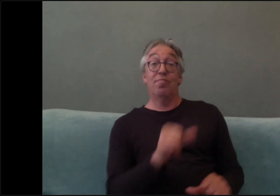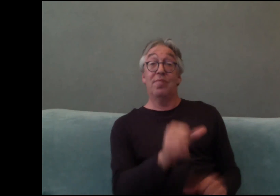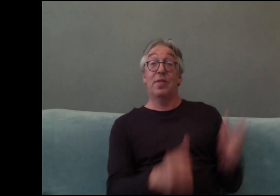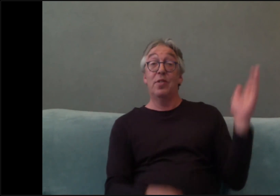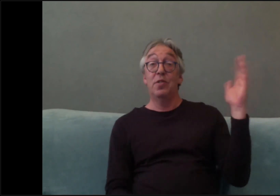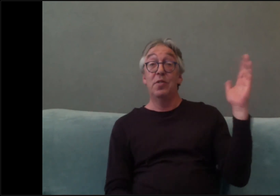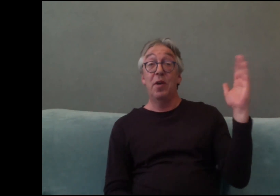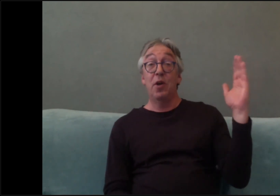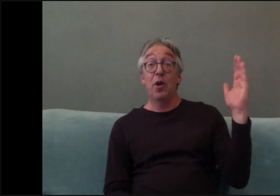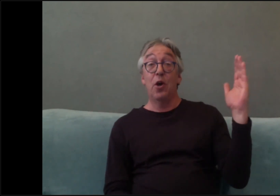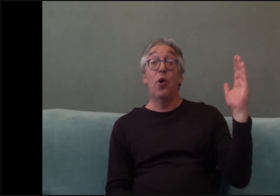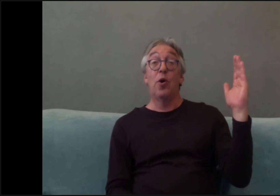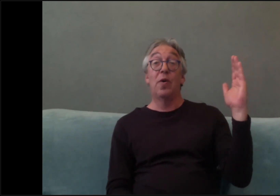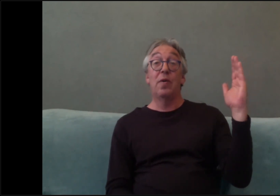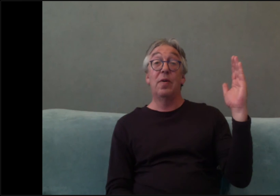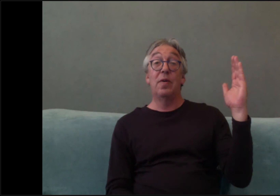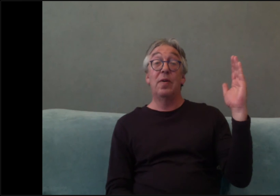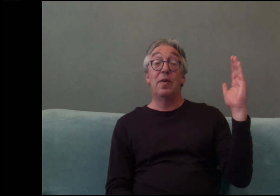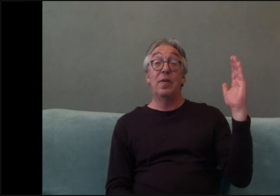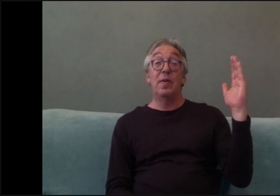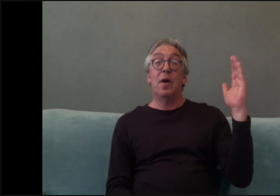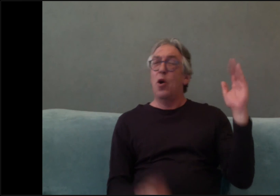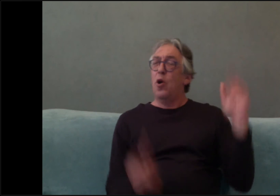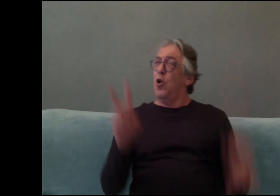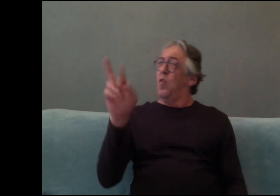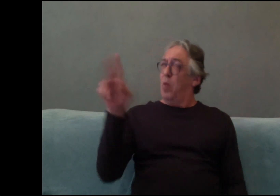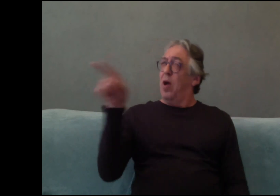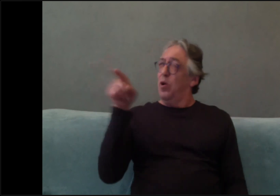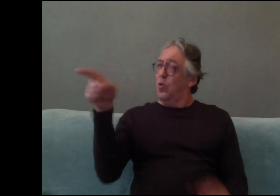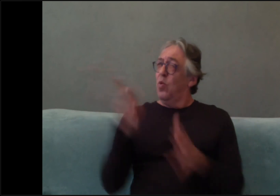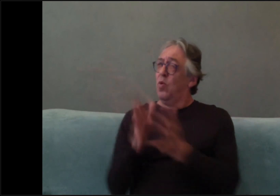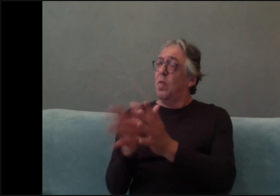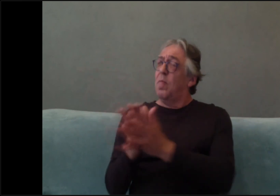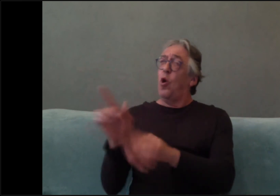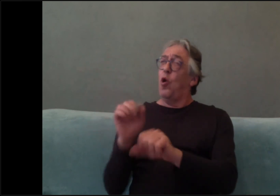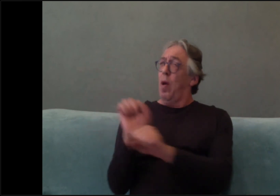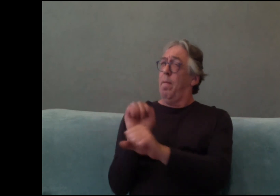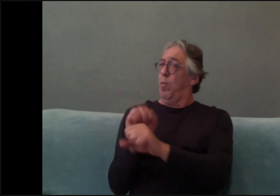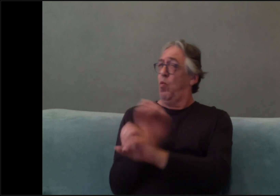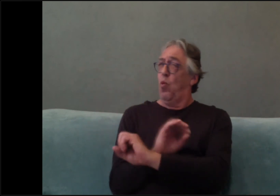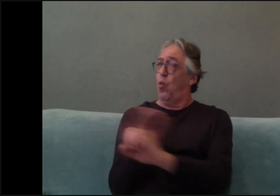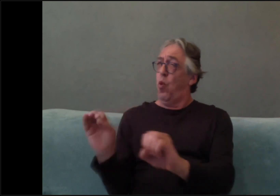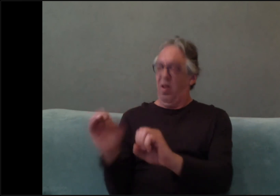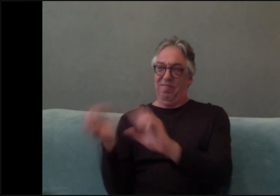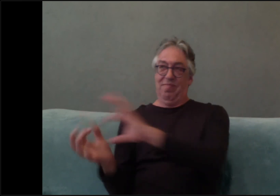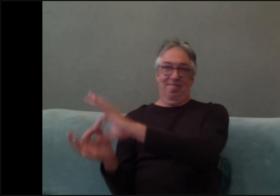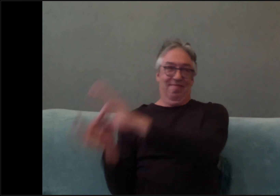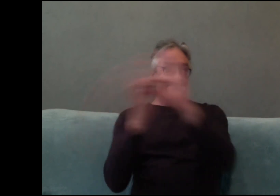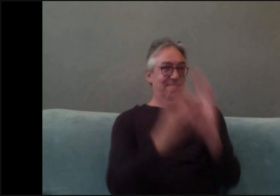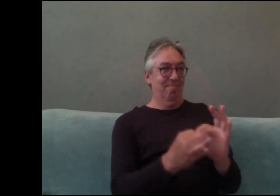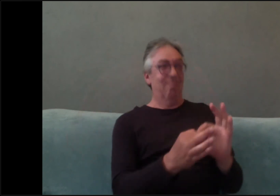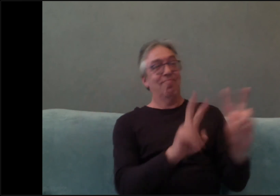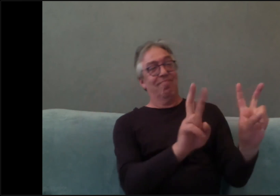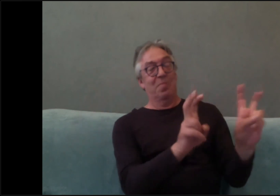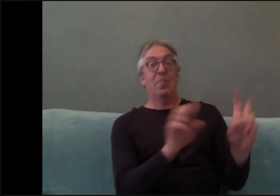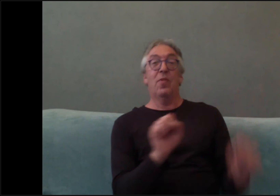Vera, one of the last things you mentioned was on employment, and this links very well to the next presentation by Stijn Broekhout from